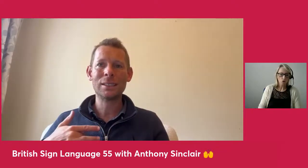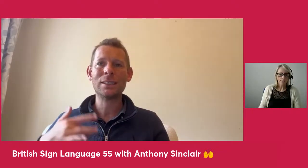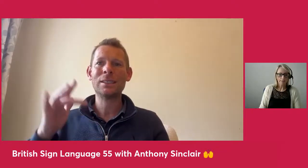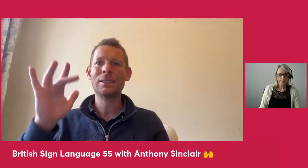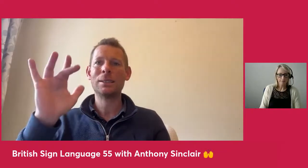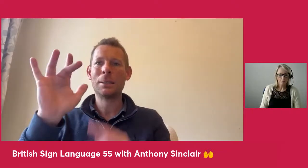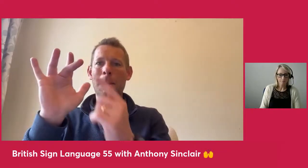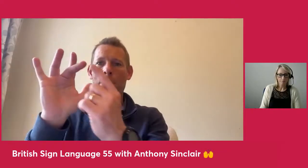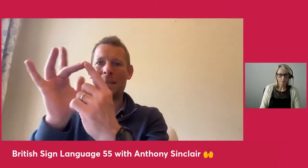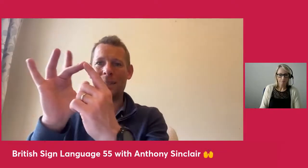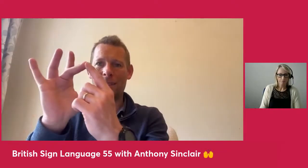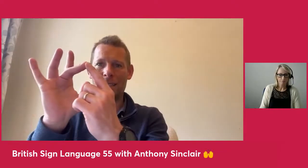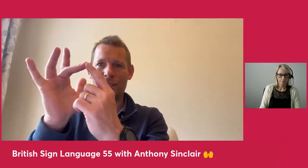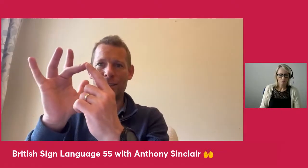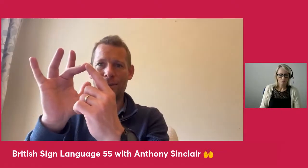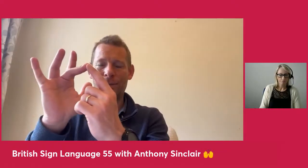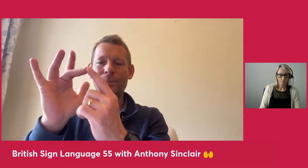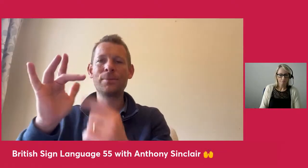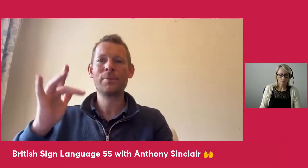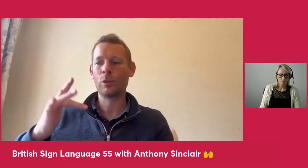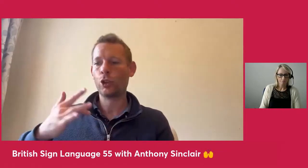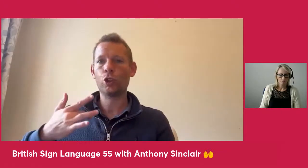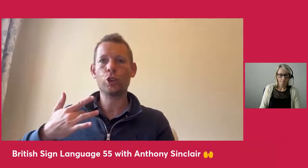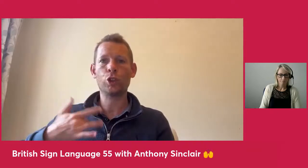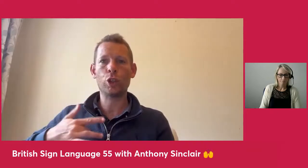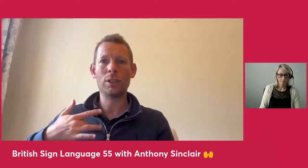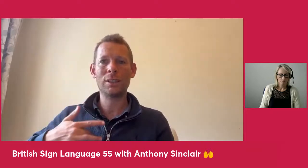And toilet,